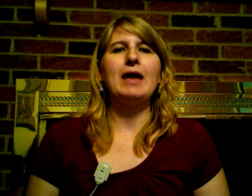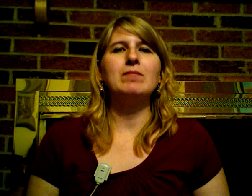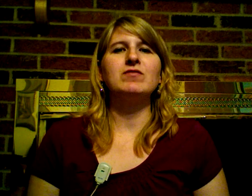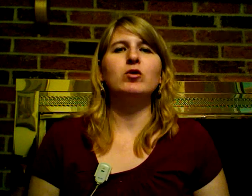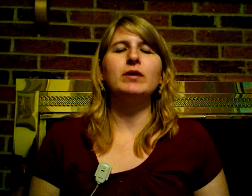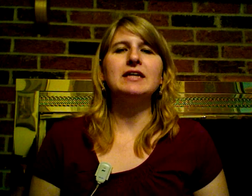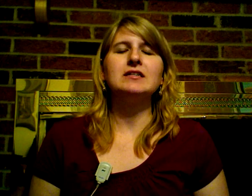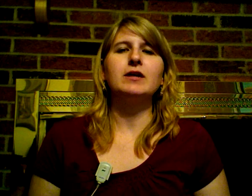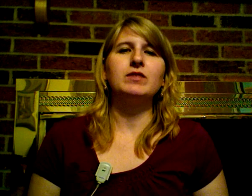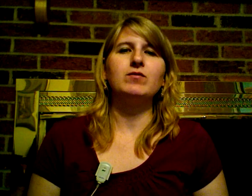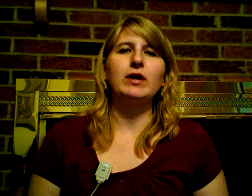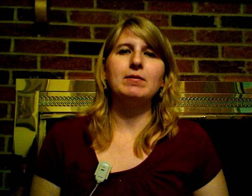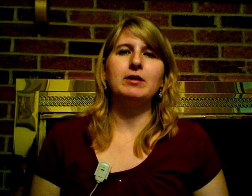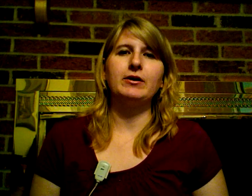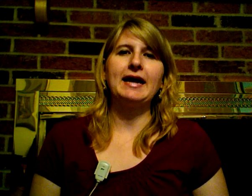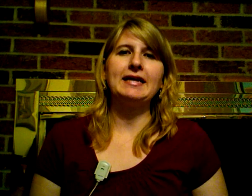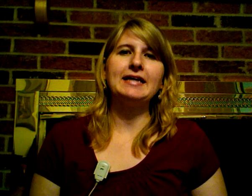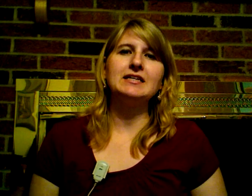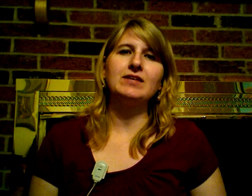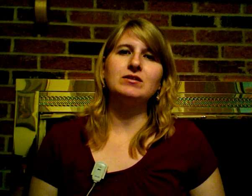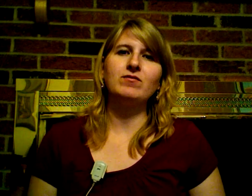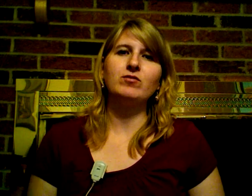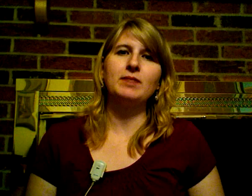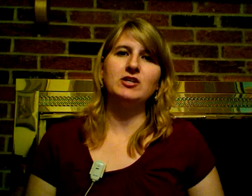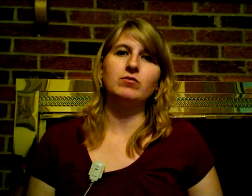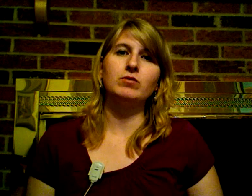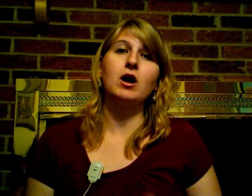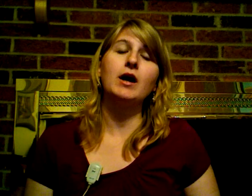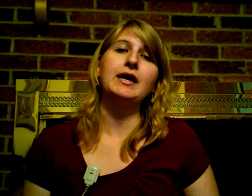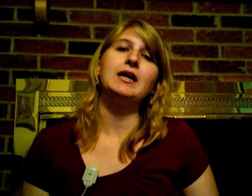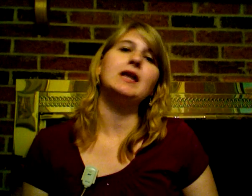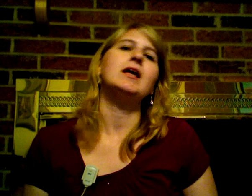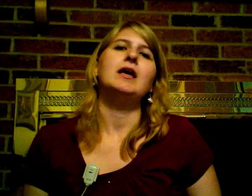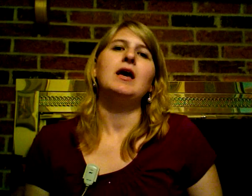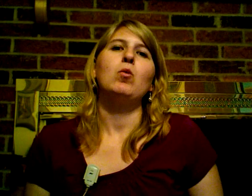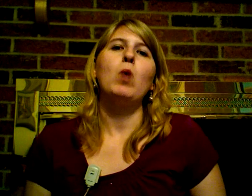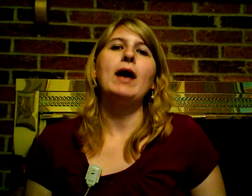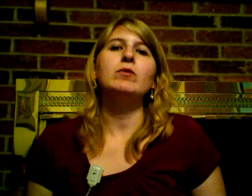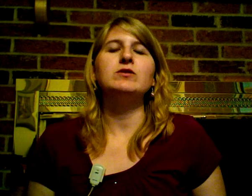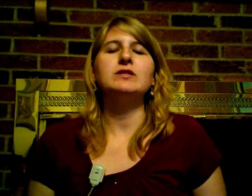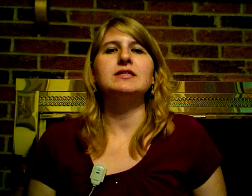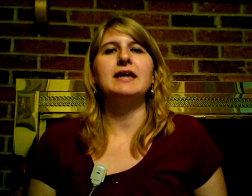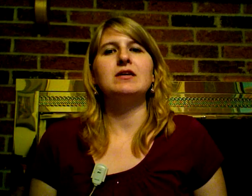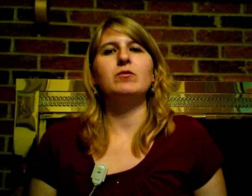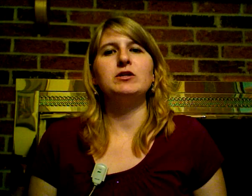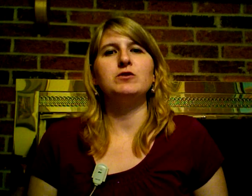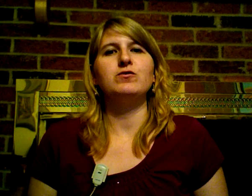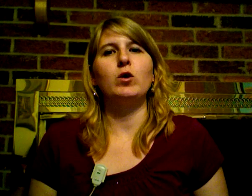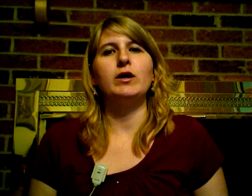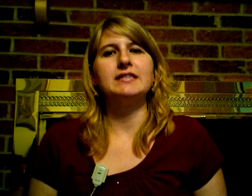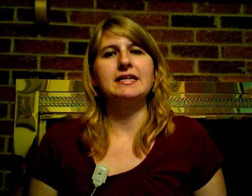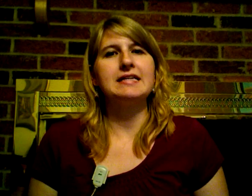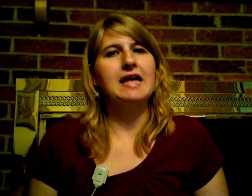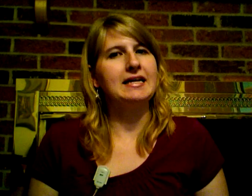And before we get started with the vocabulary, I'd like to give some information regarding why we use the signs that we do for city